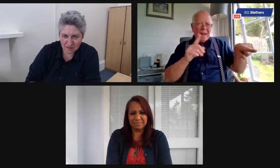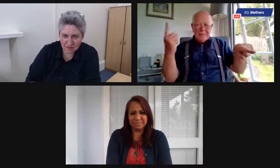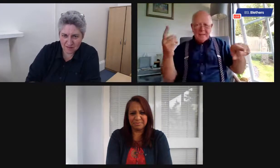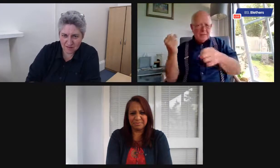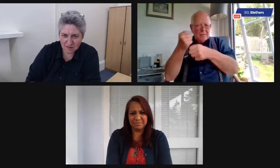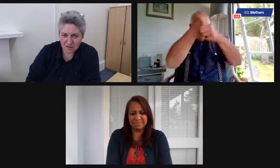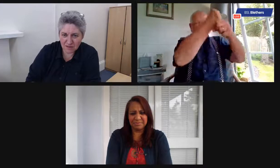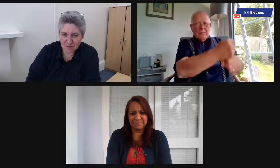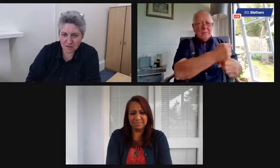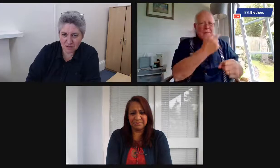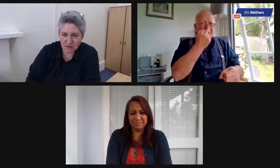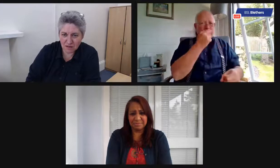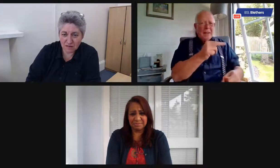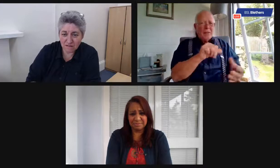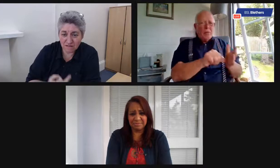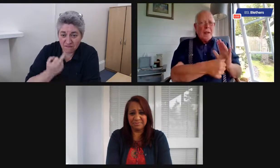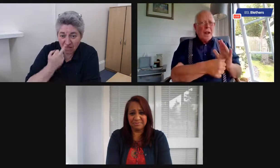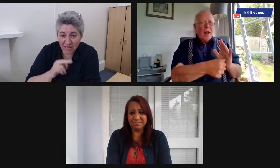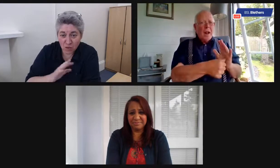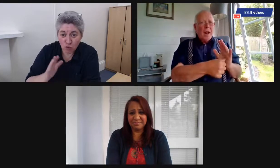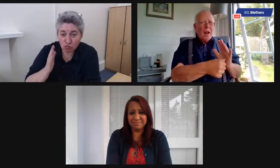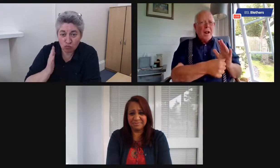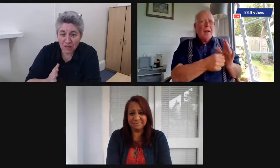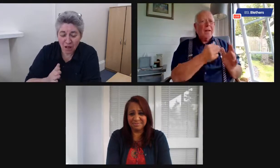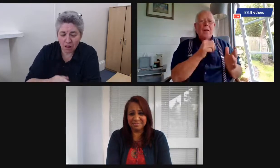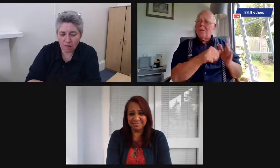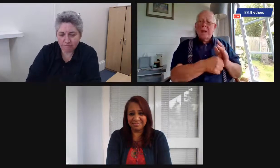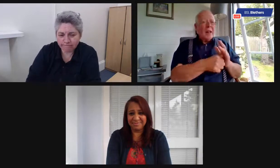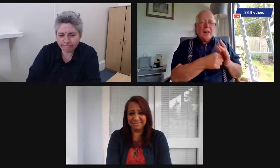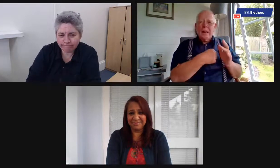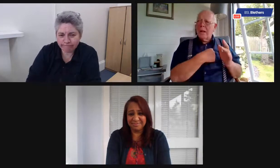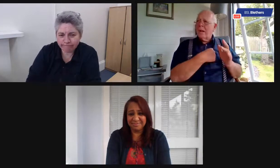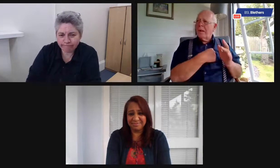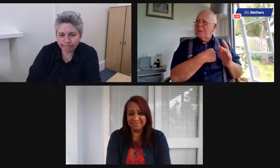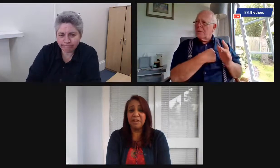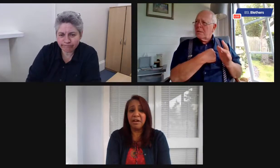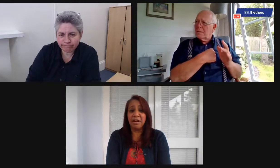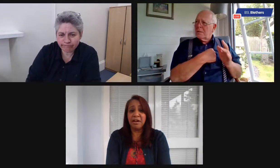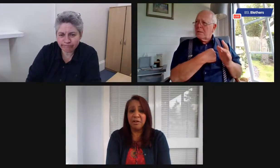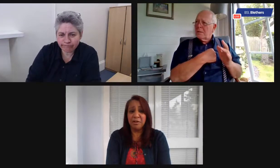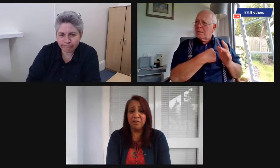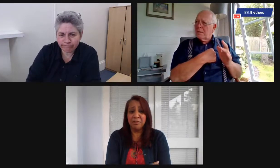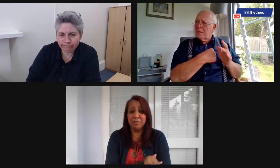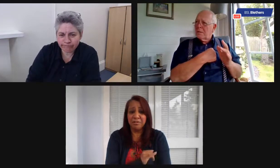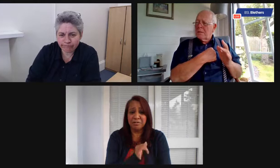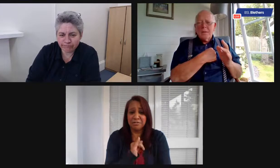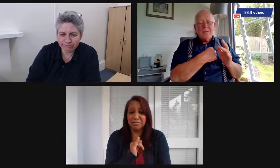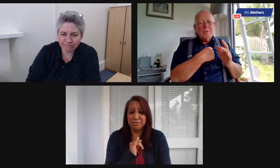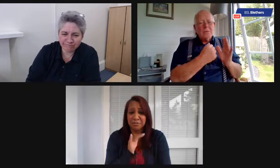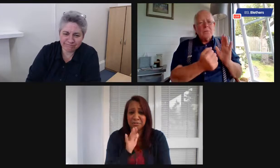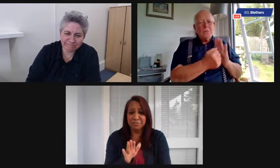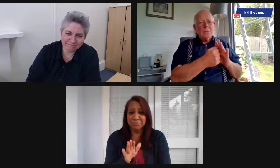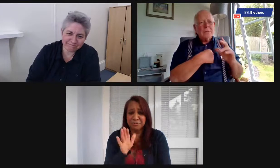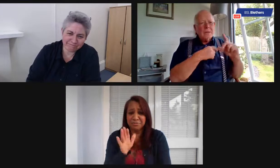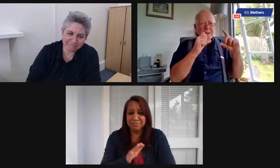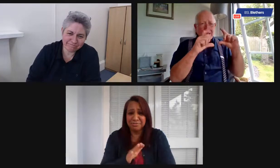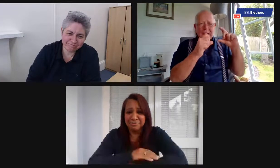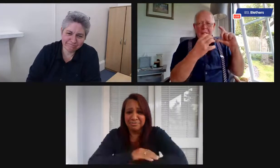on your property. It was amazing." He said, "No, I put it there. It's a fake. It's a fake. It's It's a plastic." fake. I